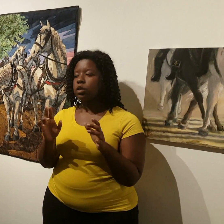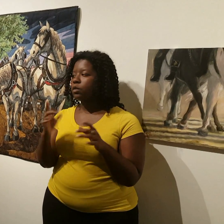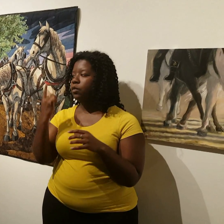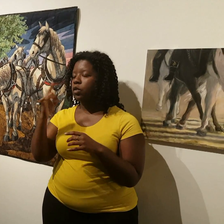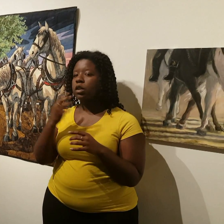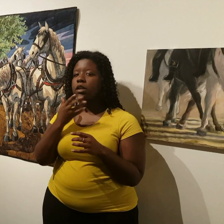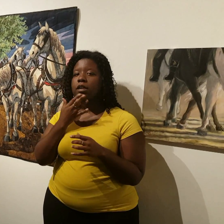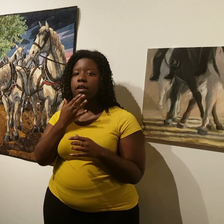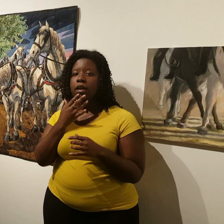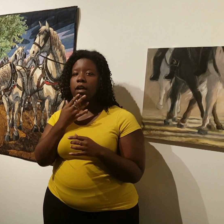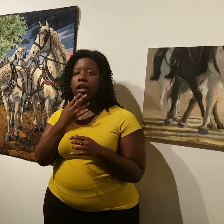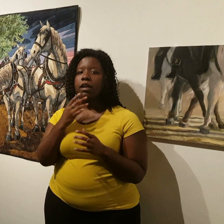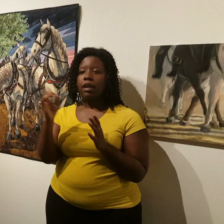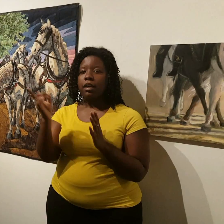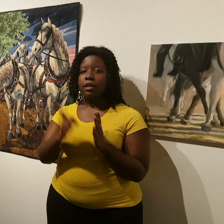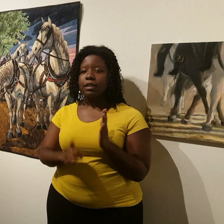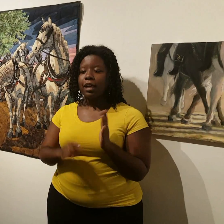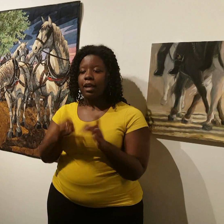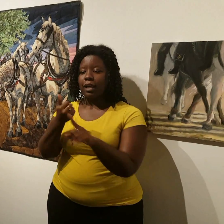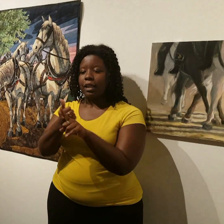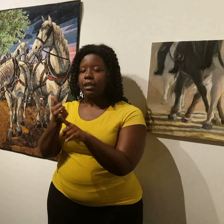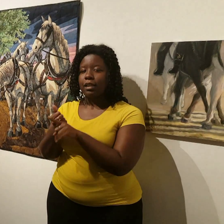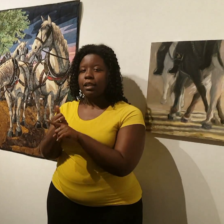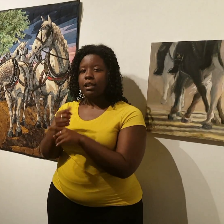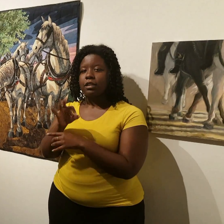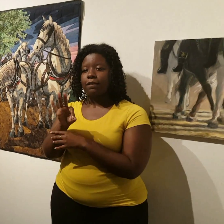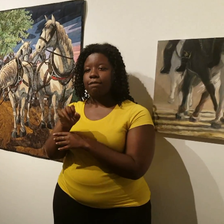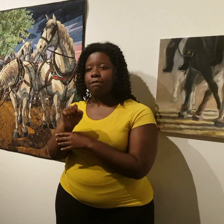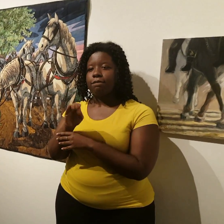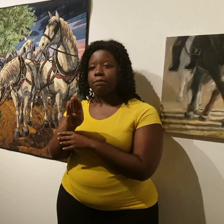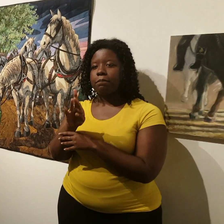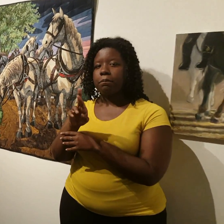color reference and also design each individual piece of fabric.